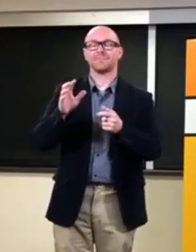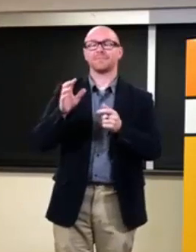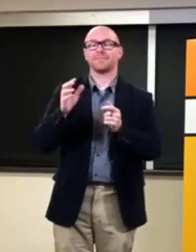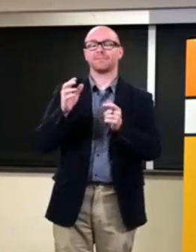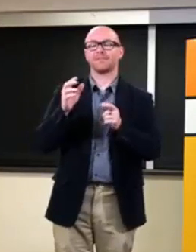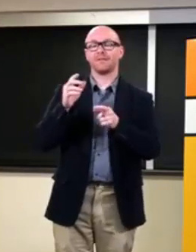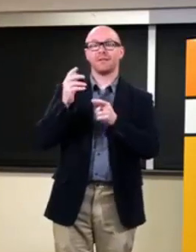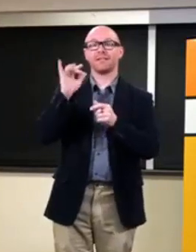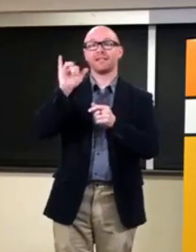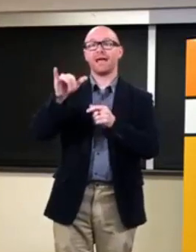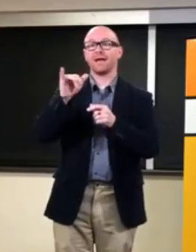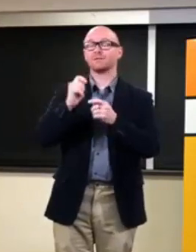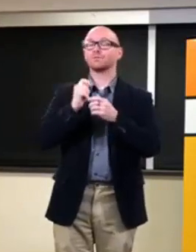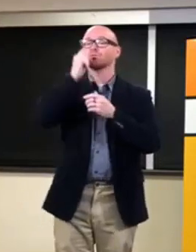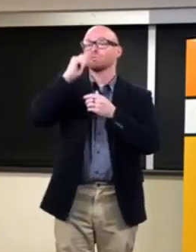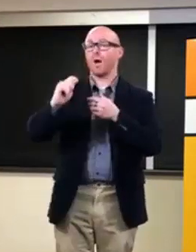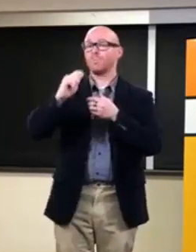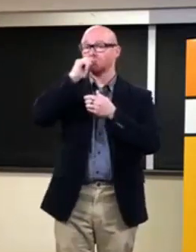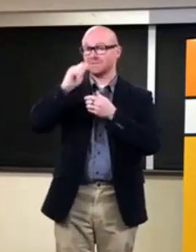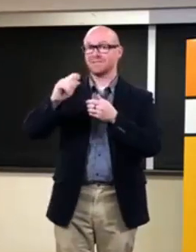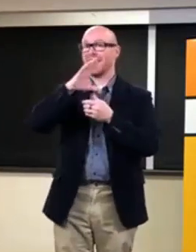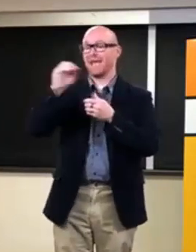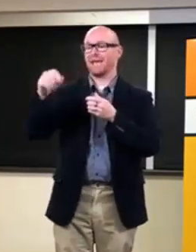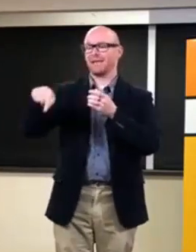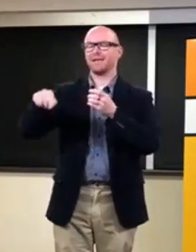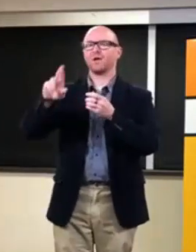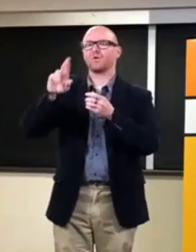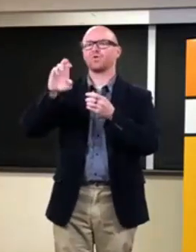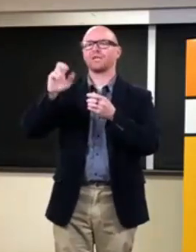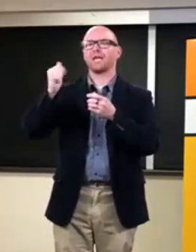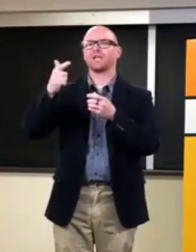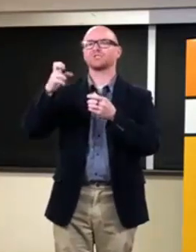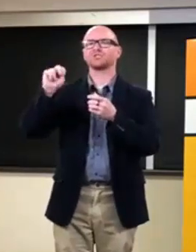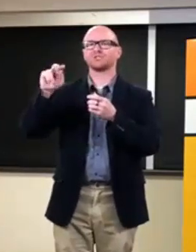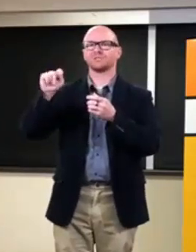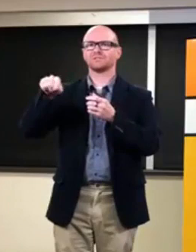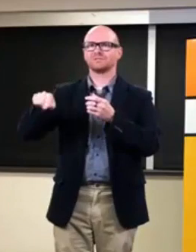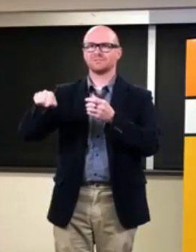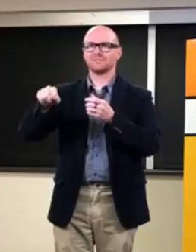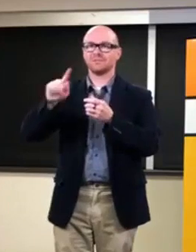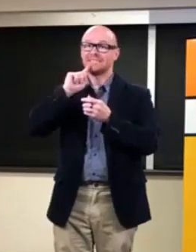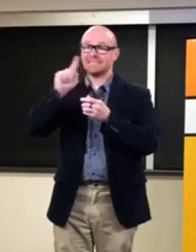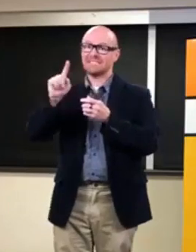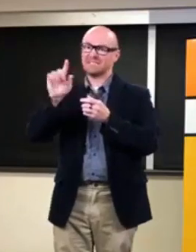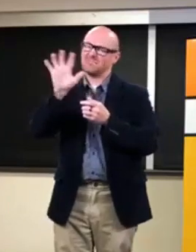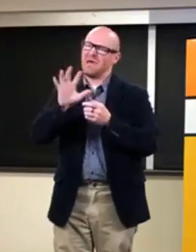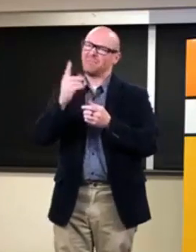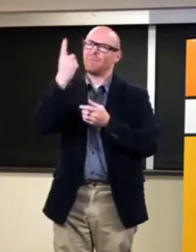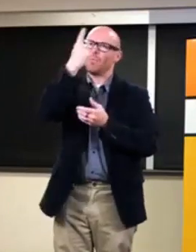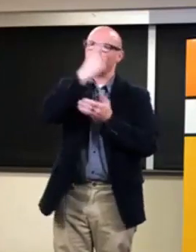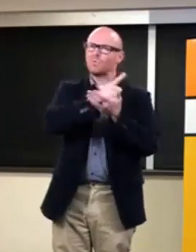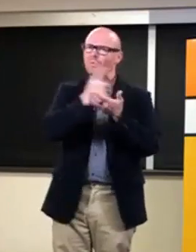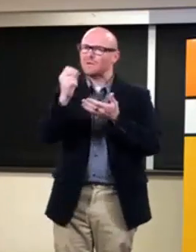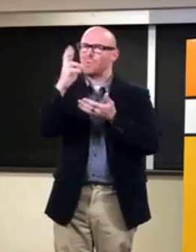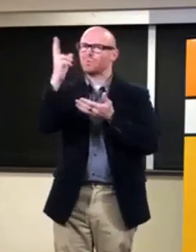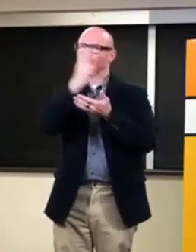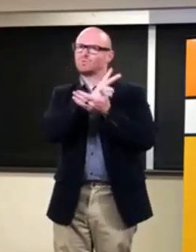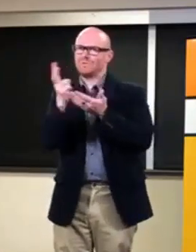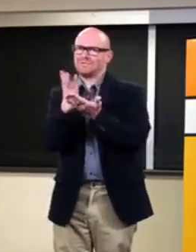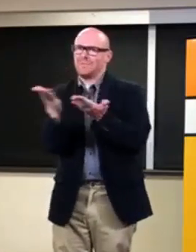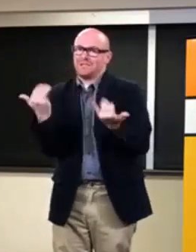media and swabs, and right now we're looking at about 1 to 2 week supply for those things overall.